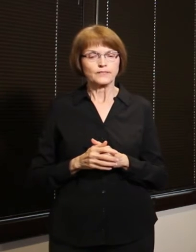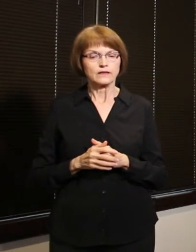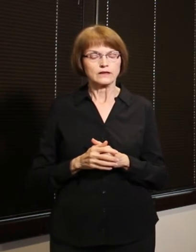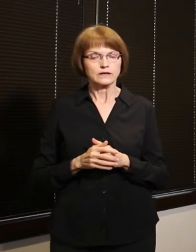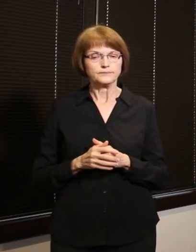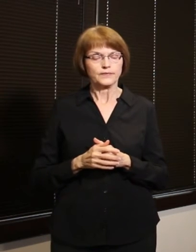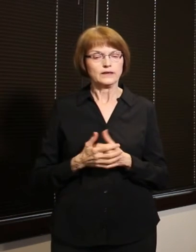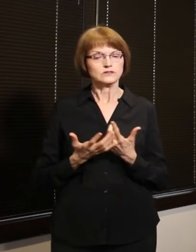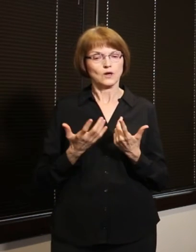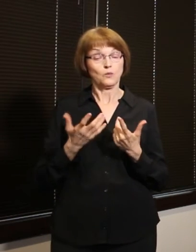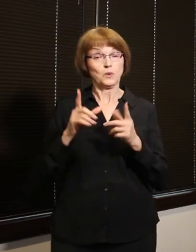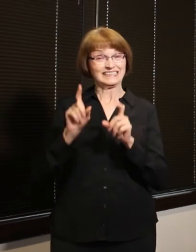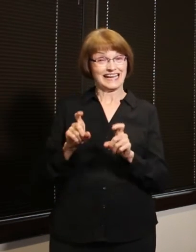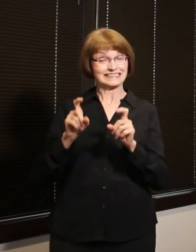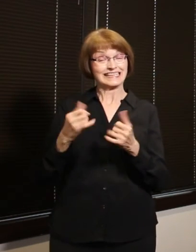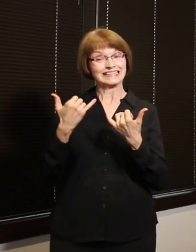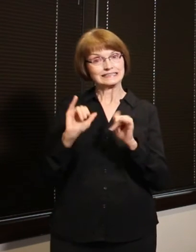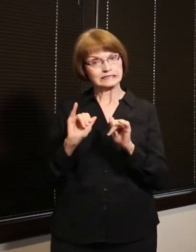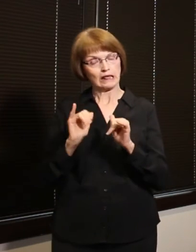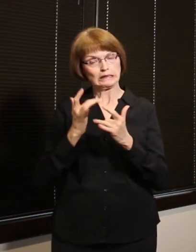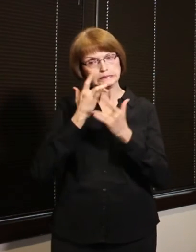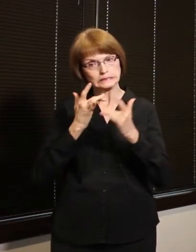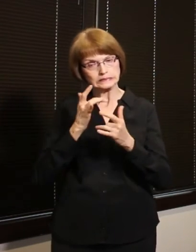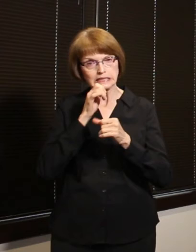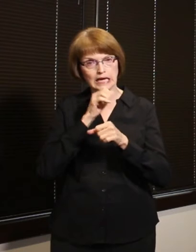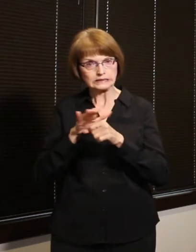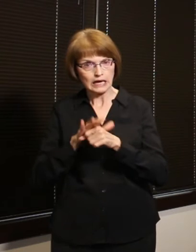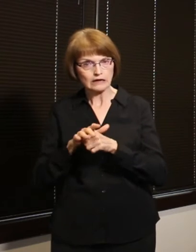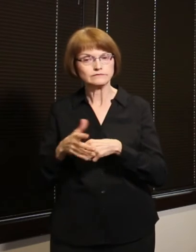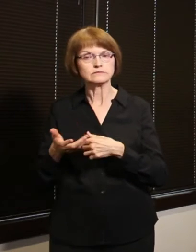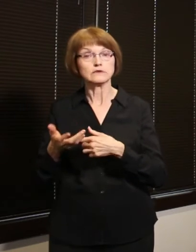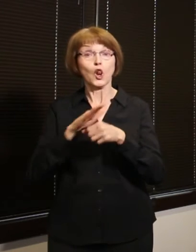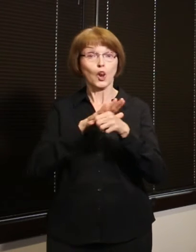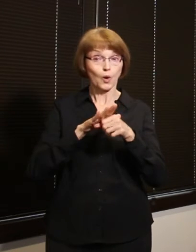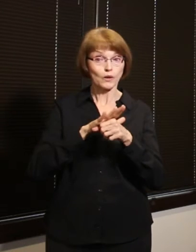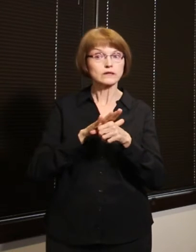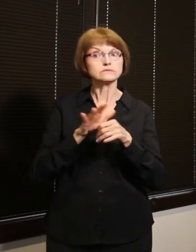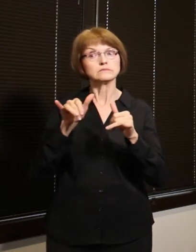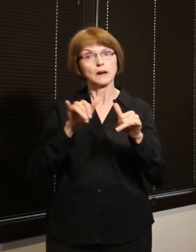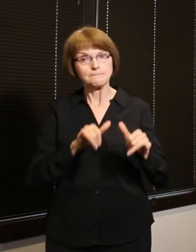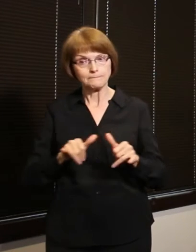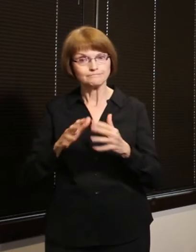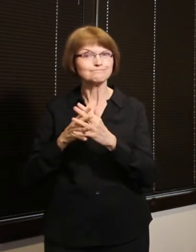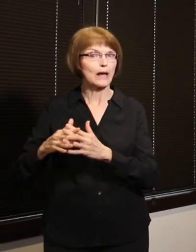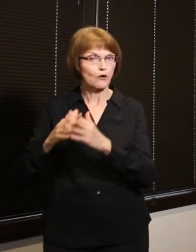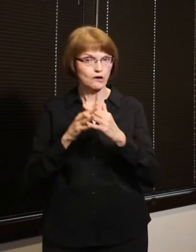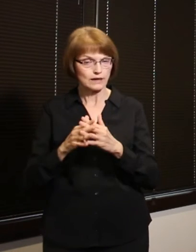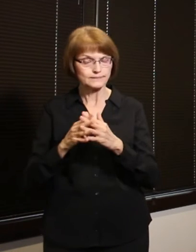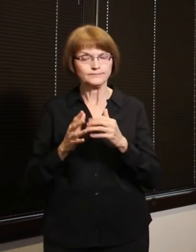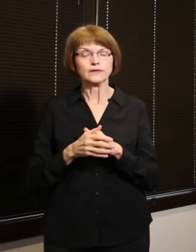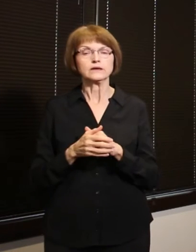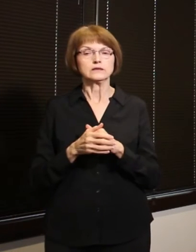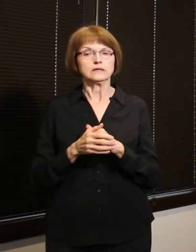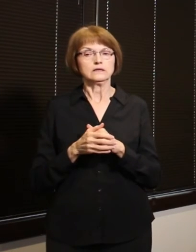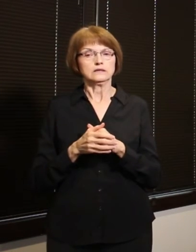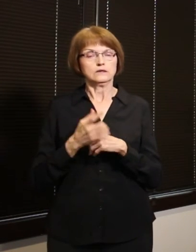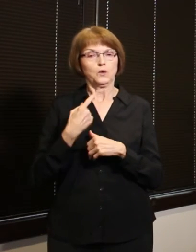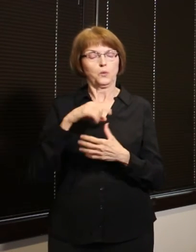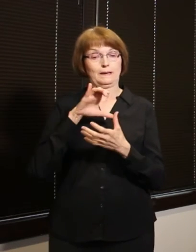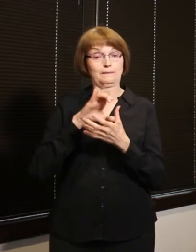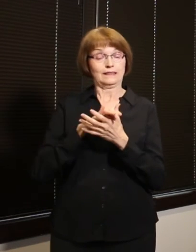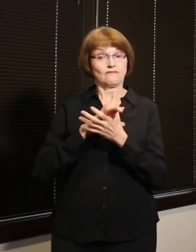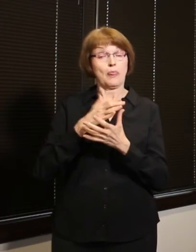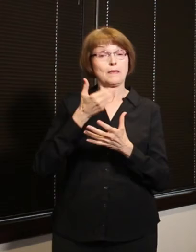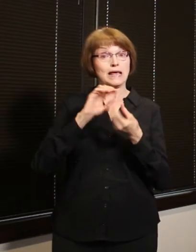Because testing capacity remains an issue both here locally as well as nationally, we believe our hospitalization data is a